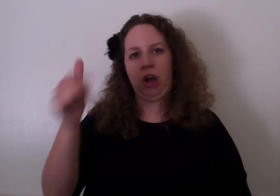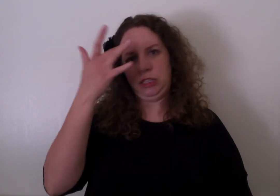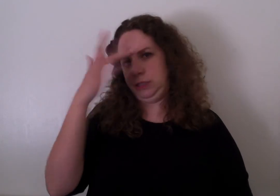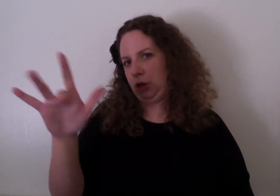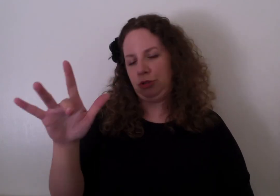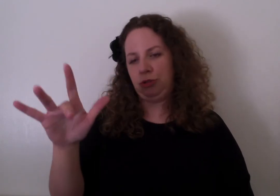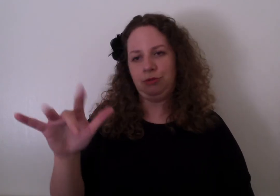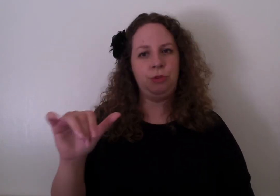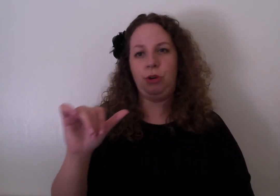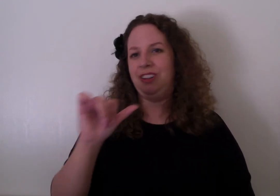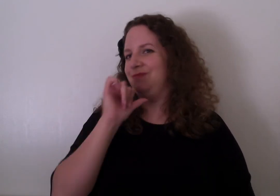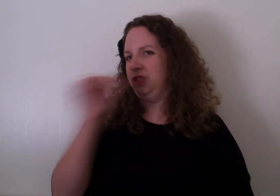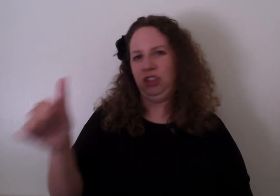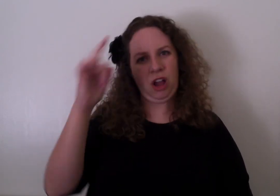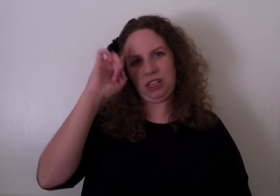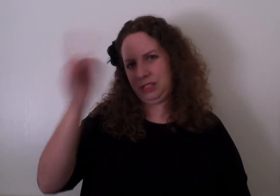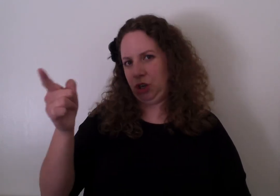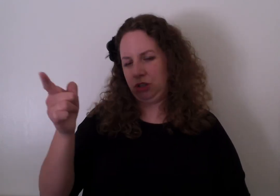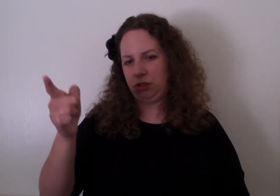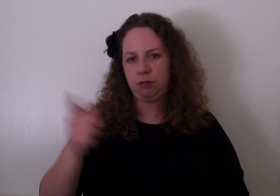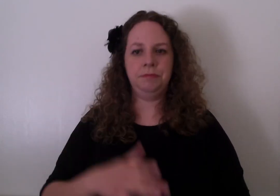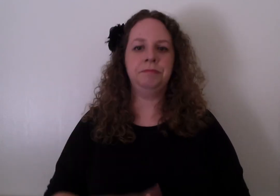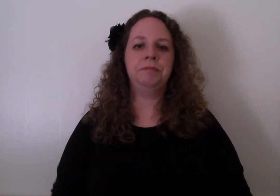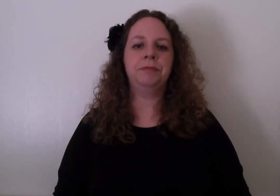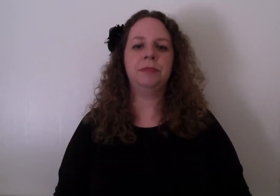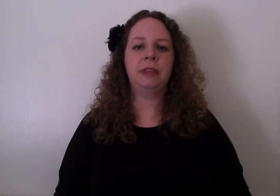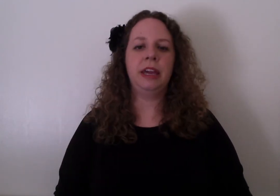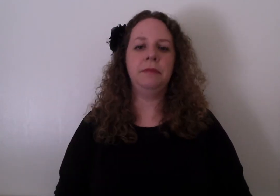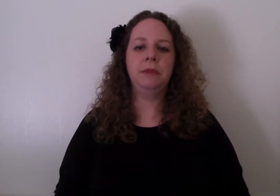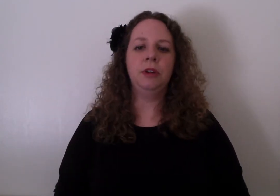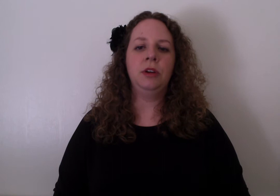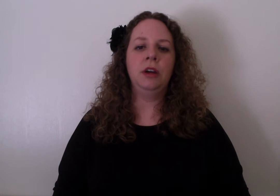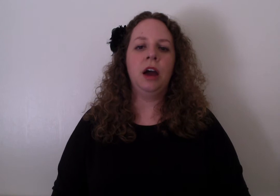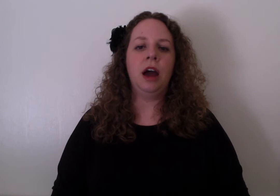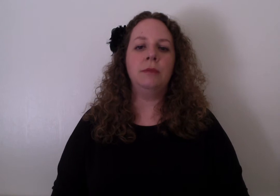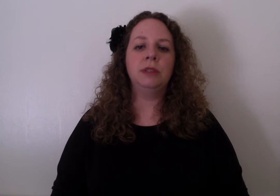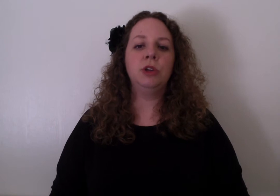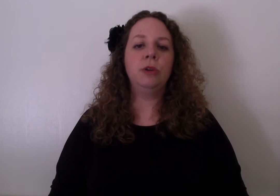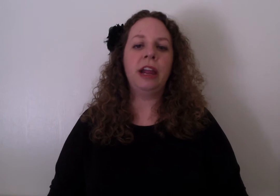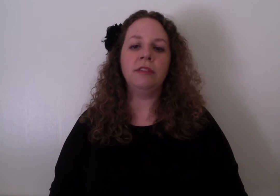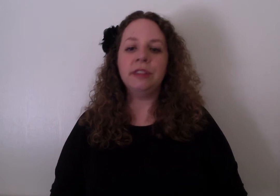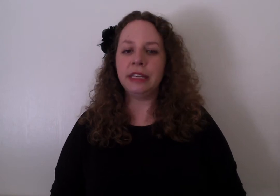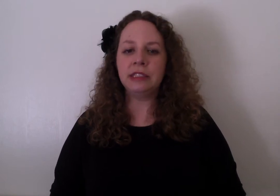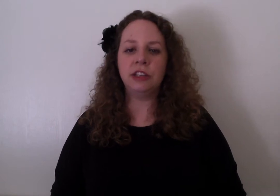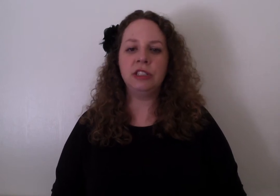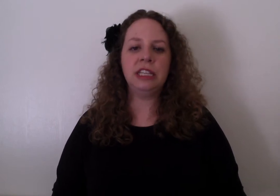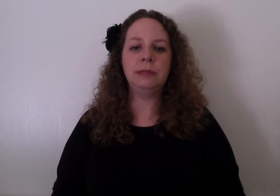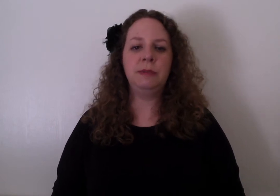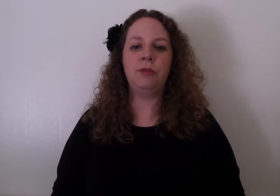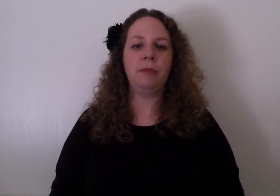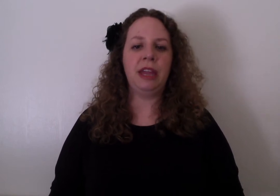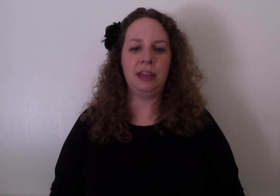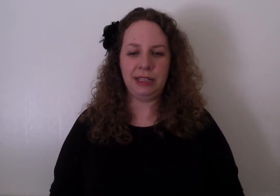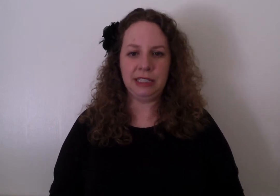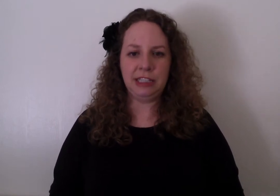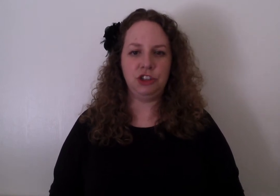Not smart, or not smart. Okay. Someone who carefully considers things before making a big decision.